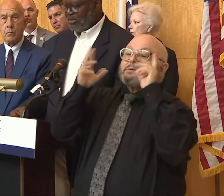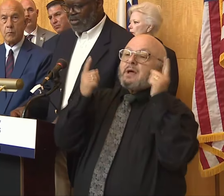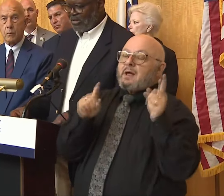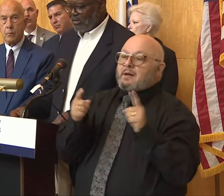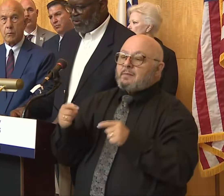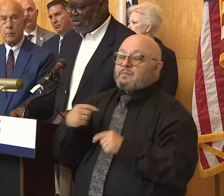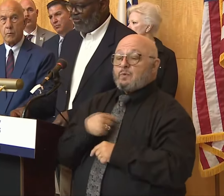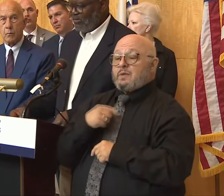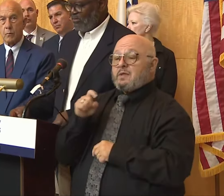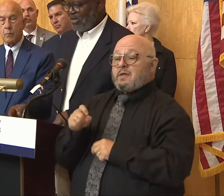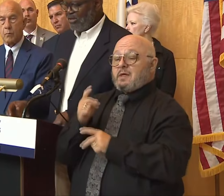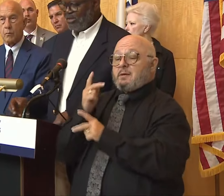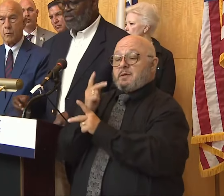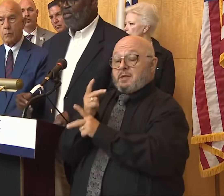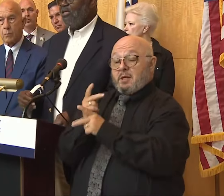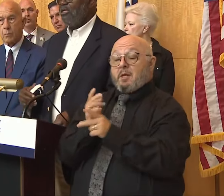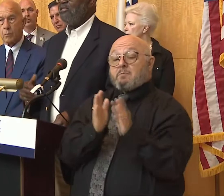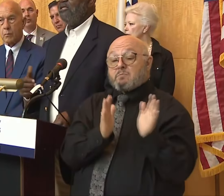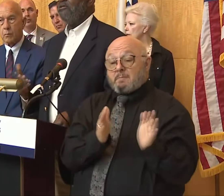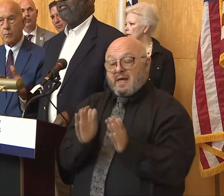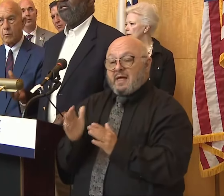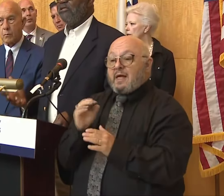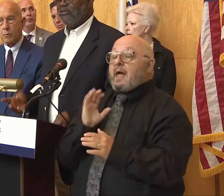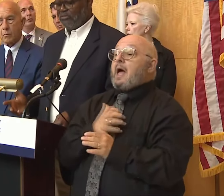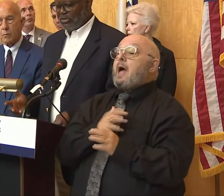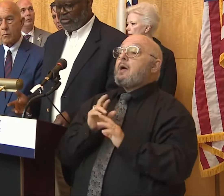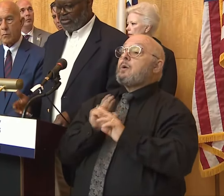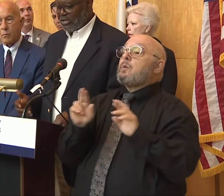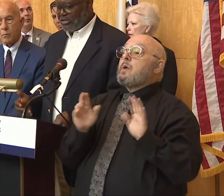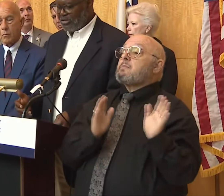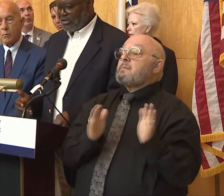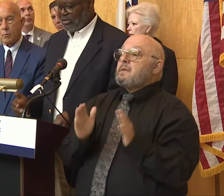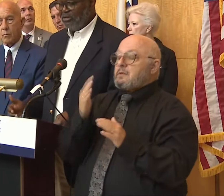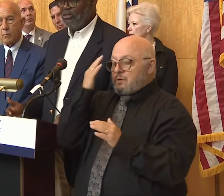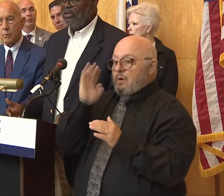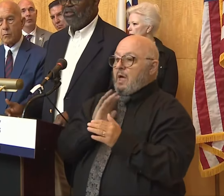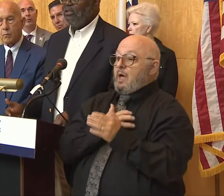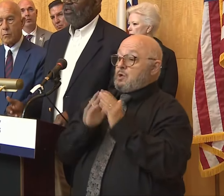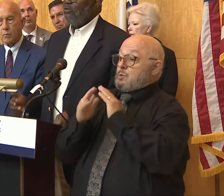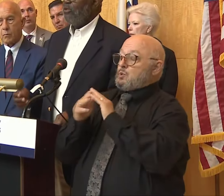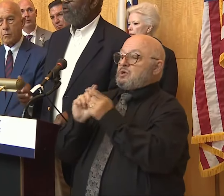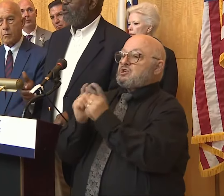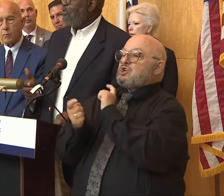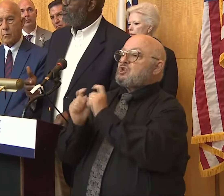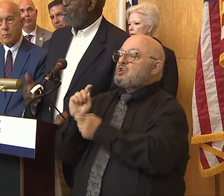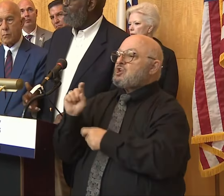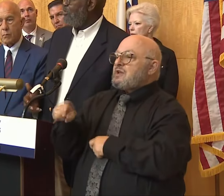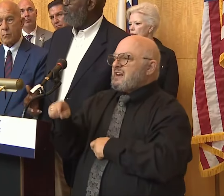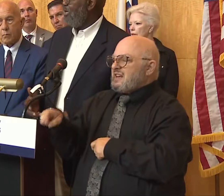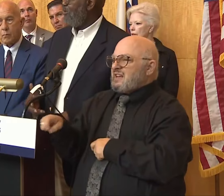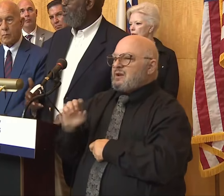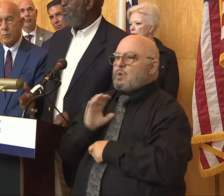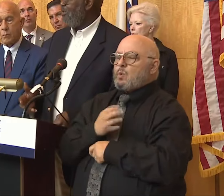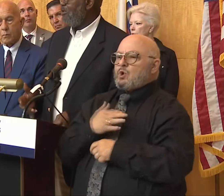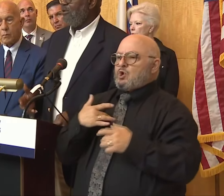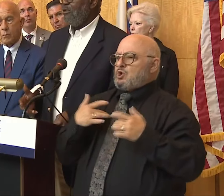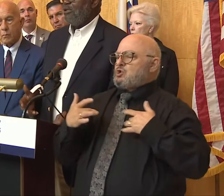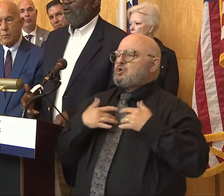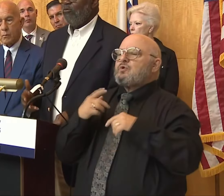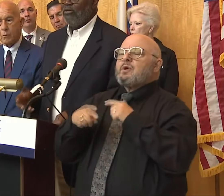remain prepared, and a part of our preparedness is understanding our community's changing needs. We're concerned about